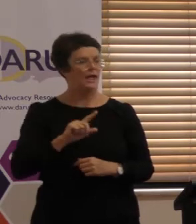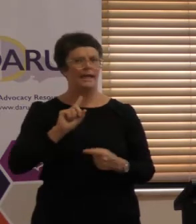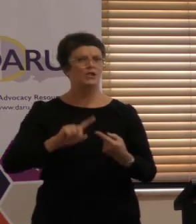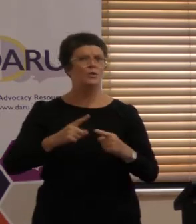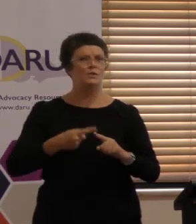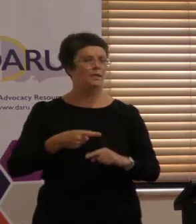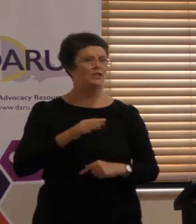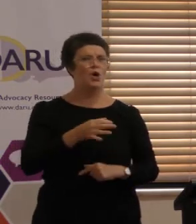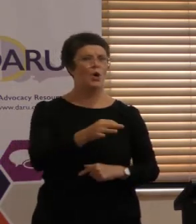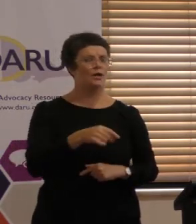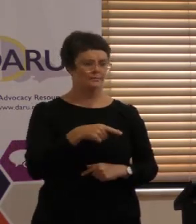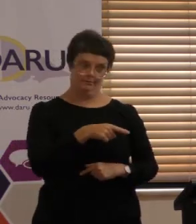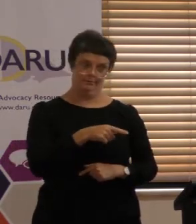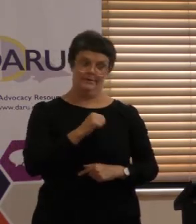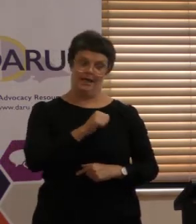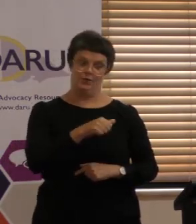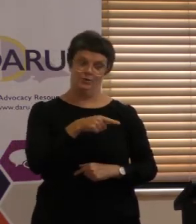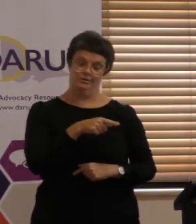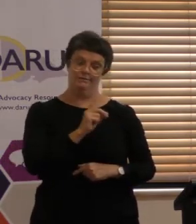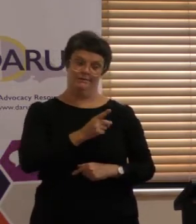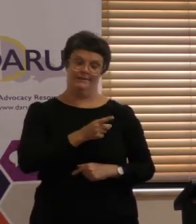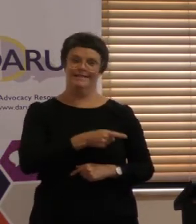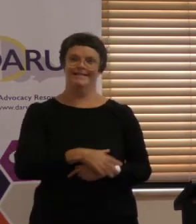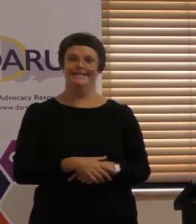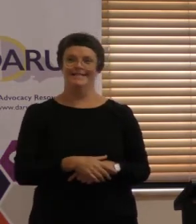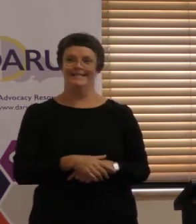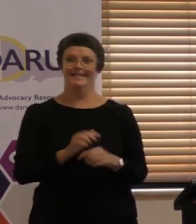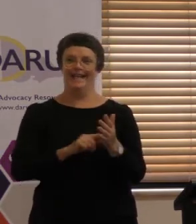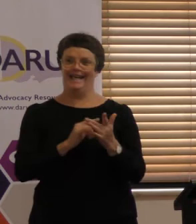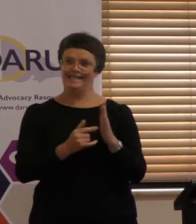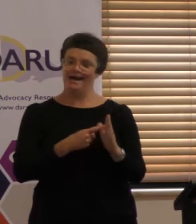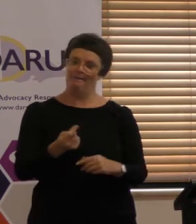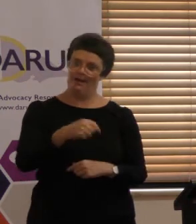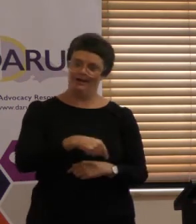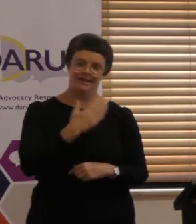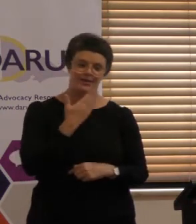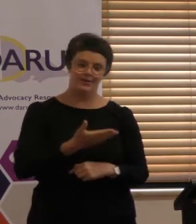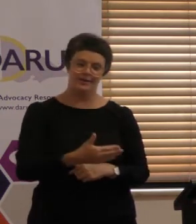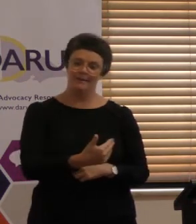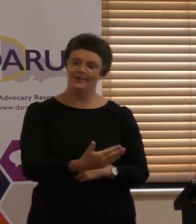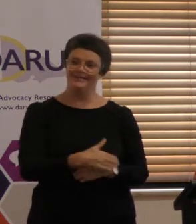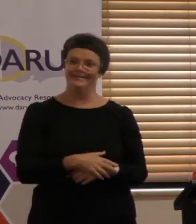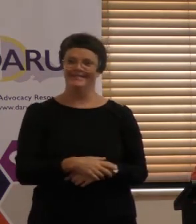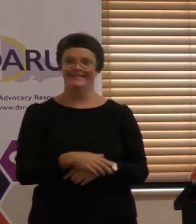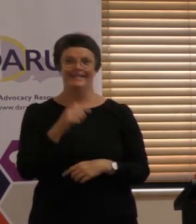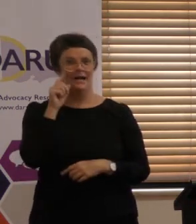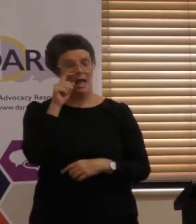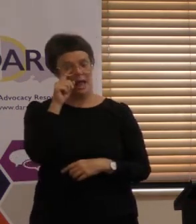me, speaking of attitude, Lisa, come back here, thank you. Come on.